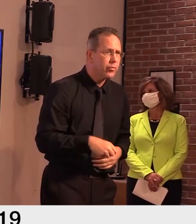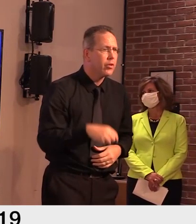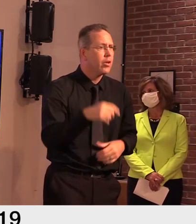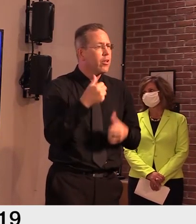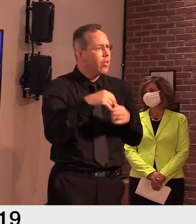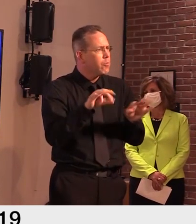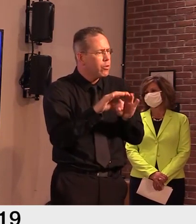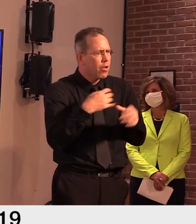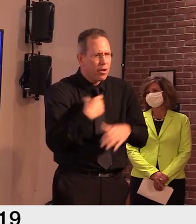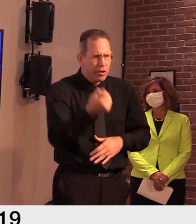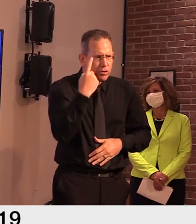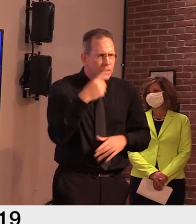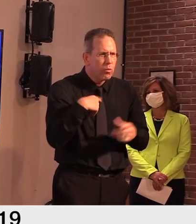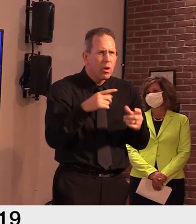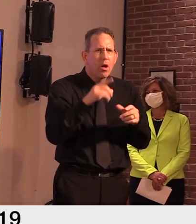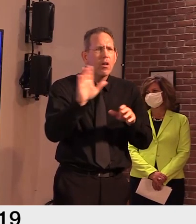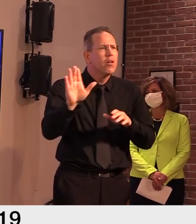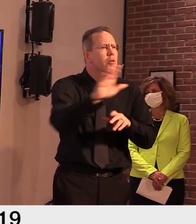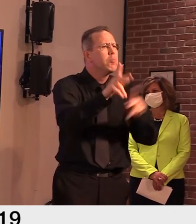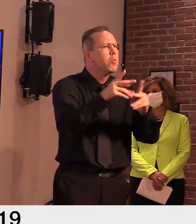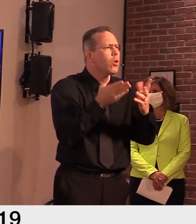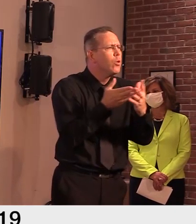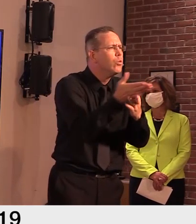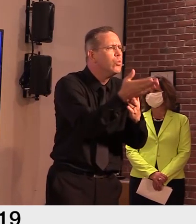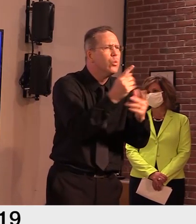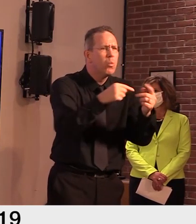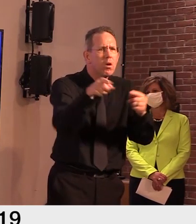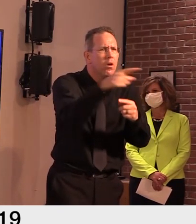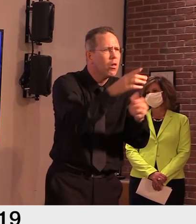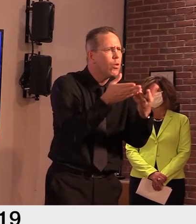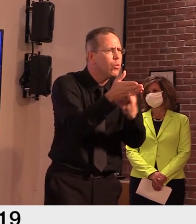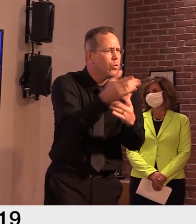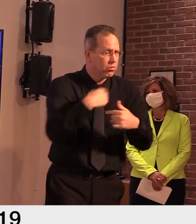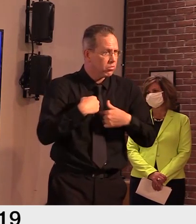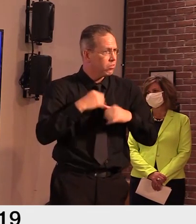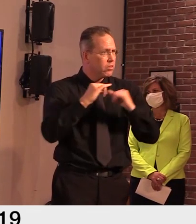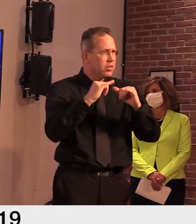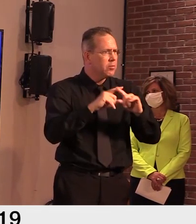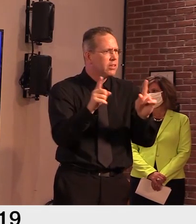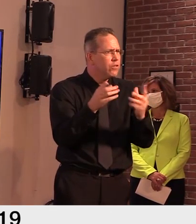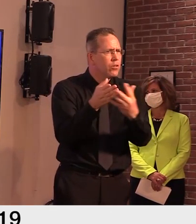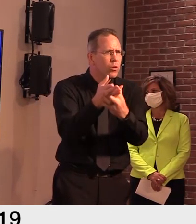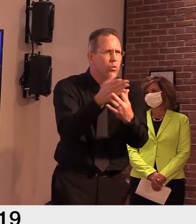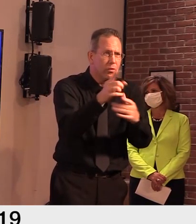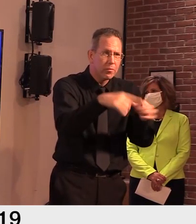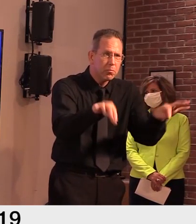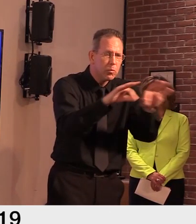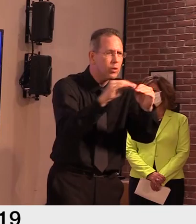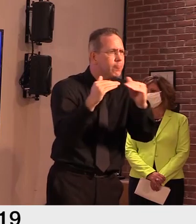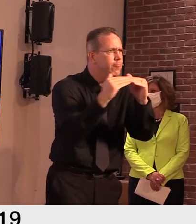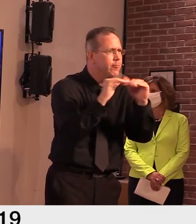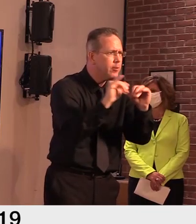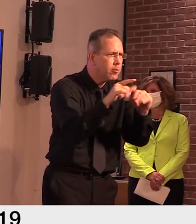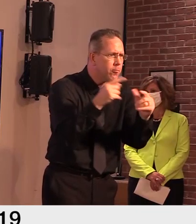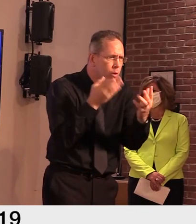of us learn as adults. And we must not let the lessons of this history be overlooked or